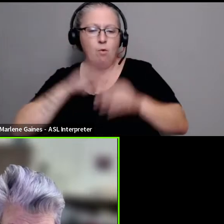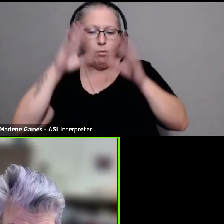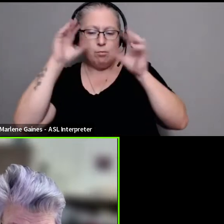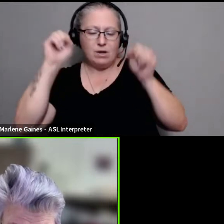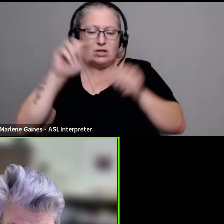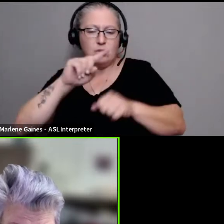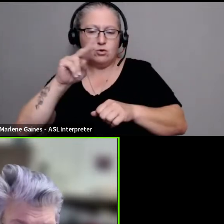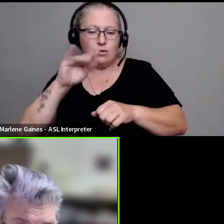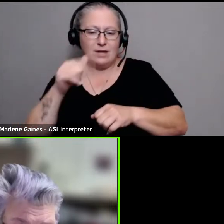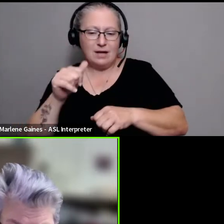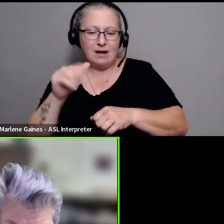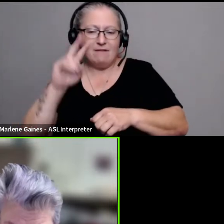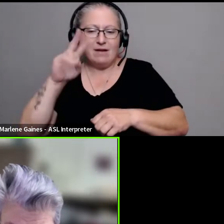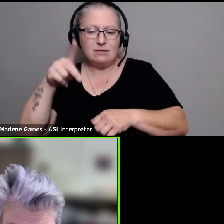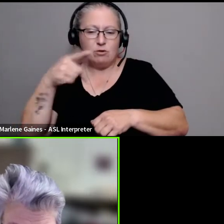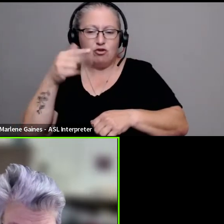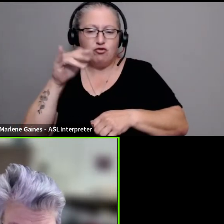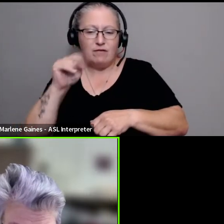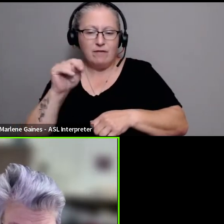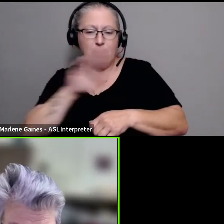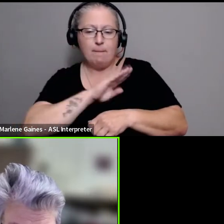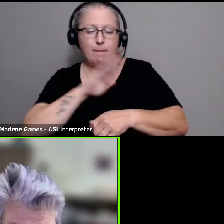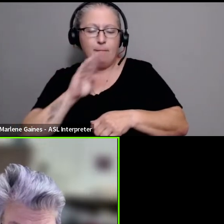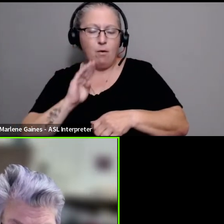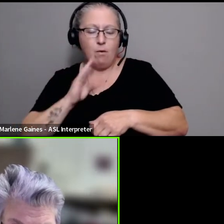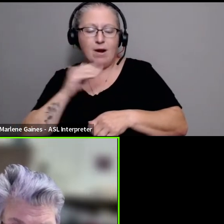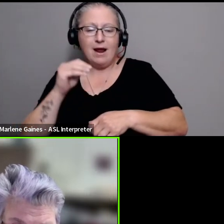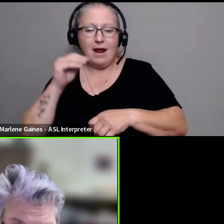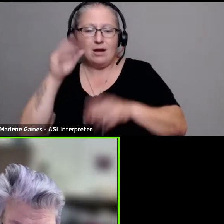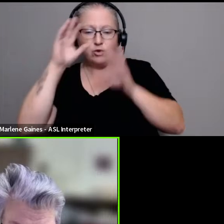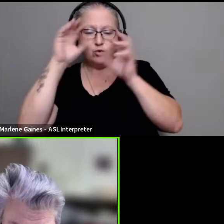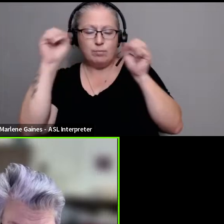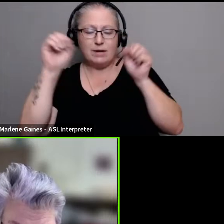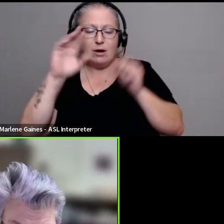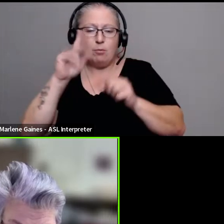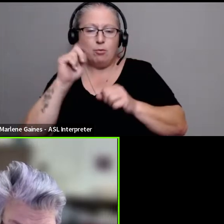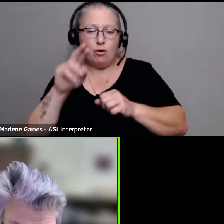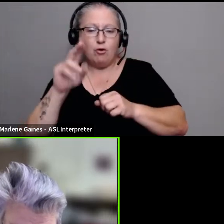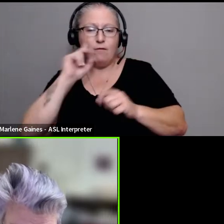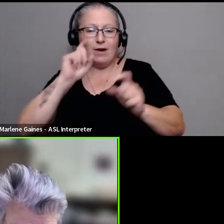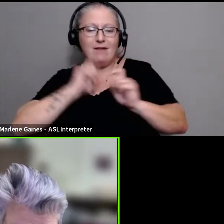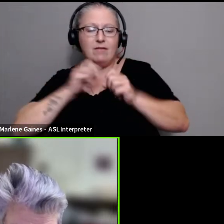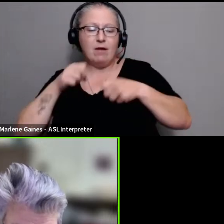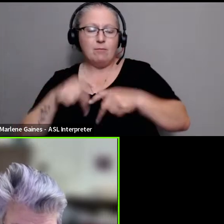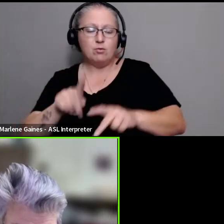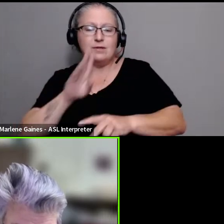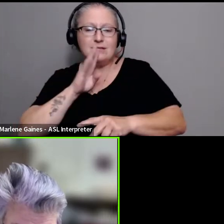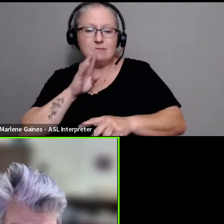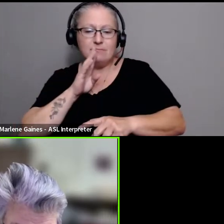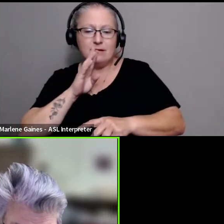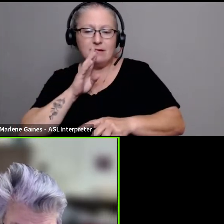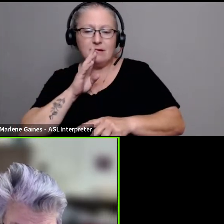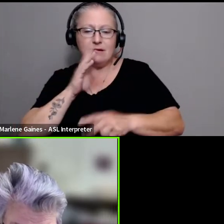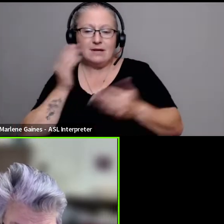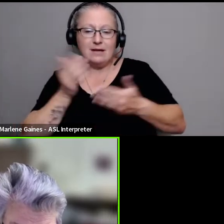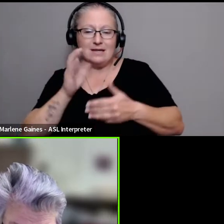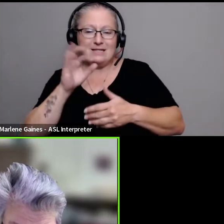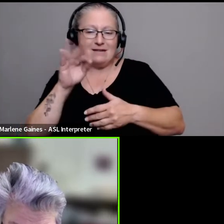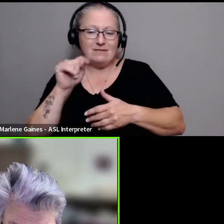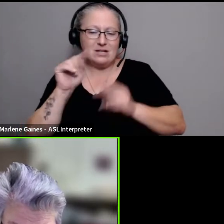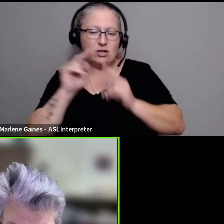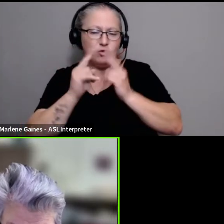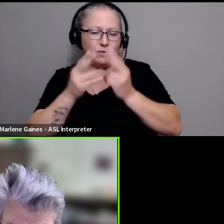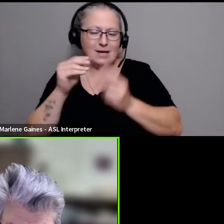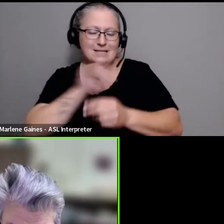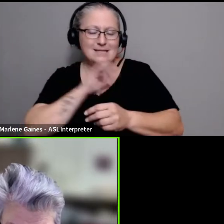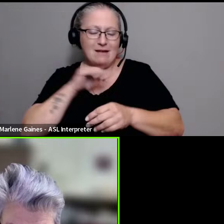Zuniga, Vice President Griffin, board members, and Superintendent Booker for the opportunity to speak. We, the CFT Union and the staff of